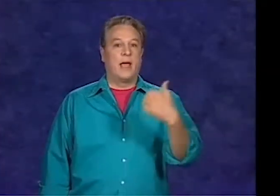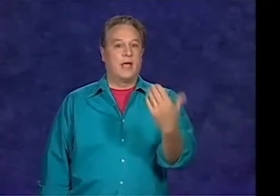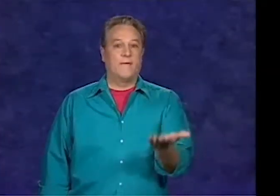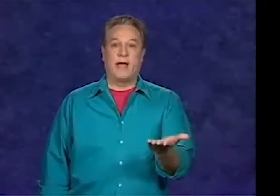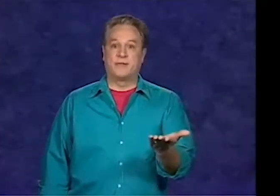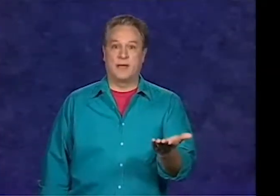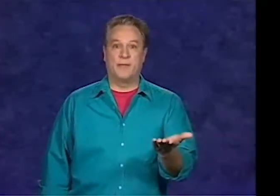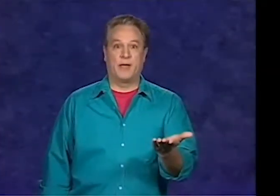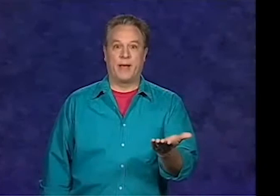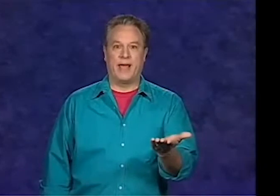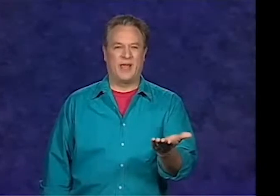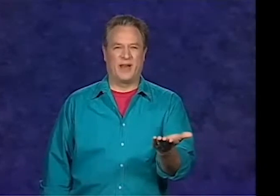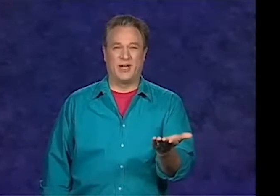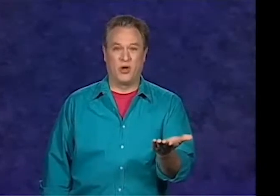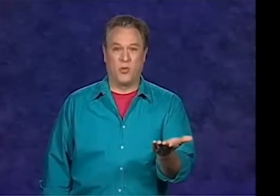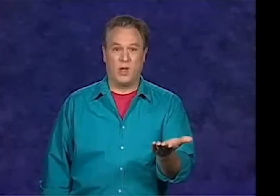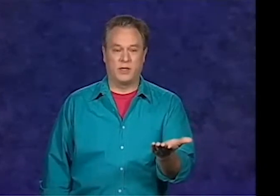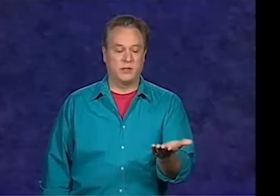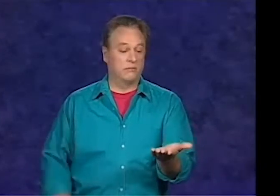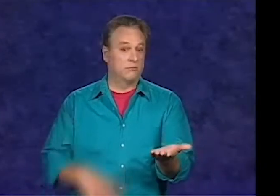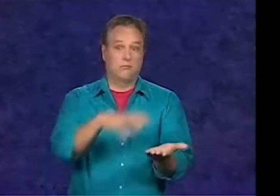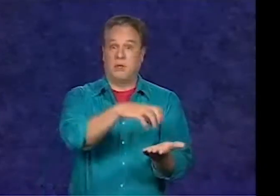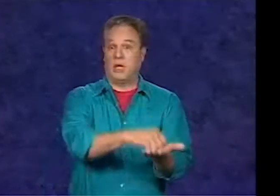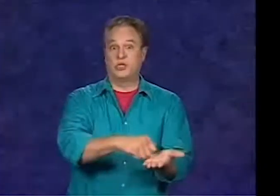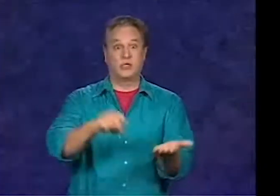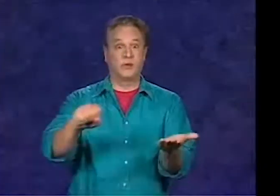If I have something in my hand that I don't want, I just remove it.